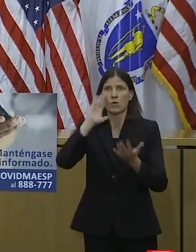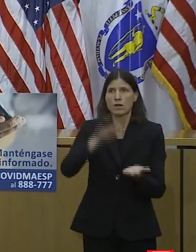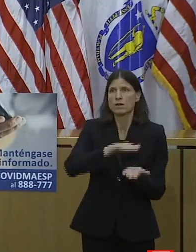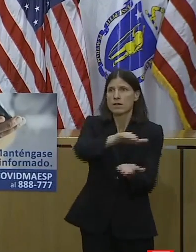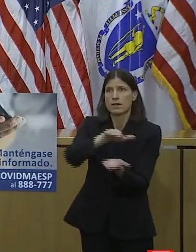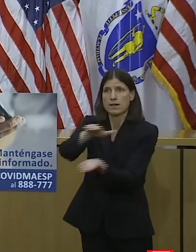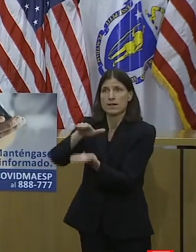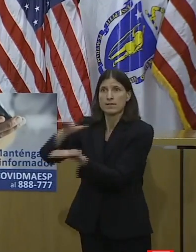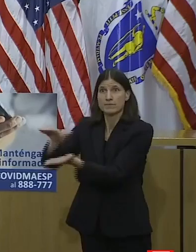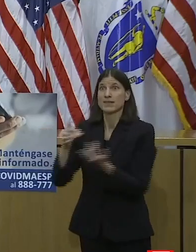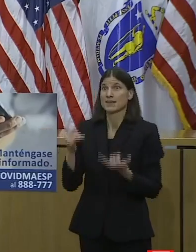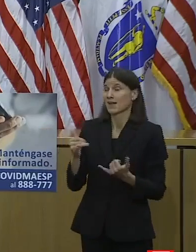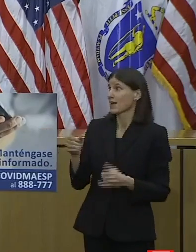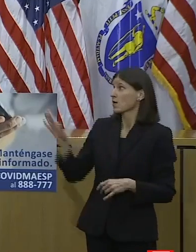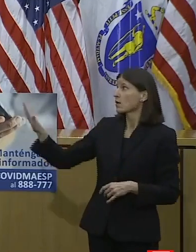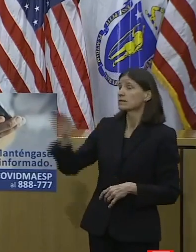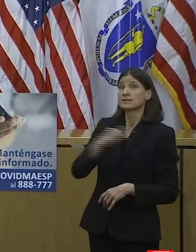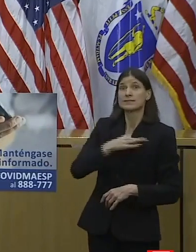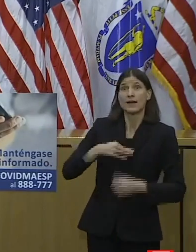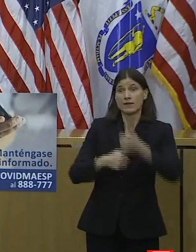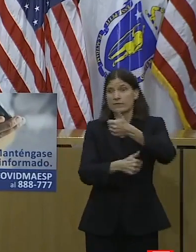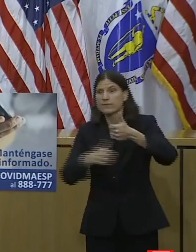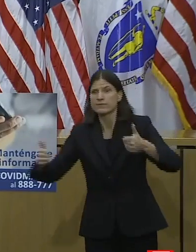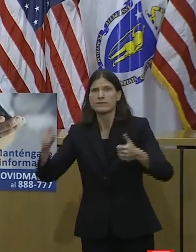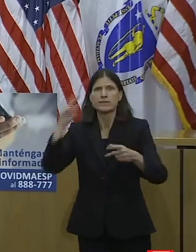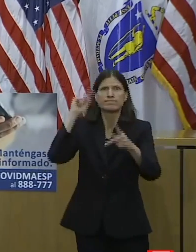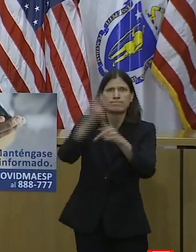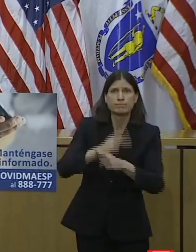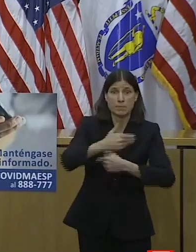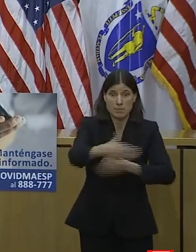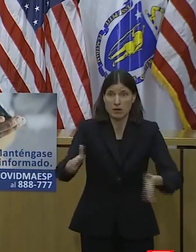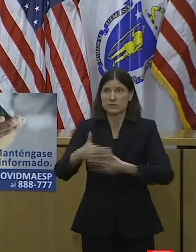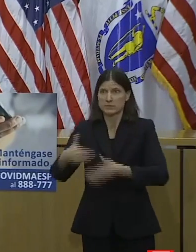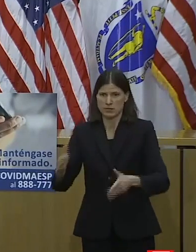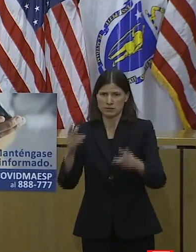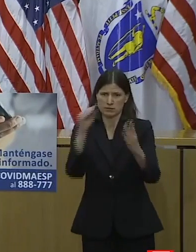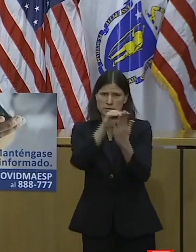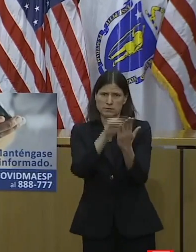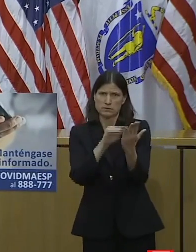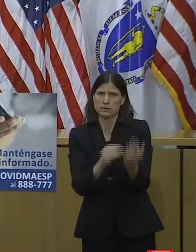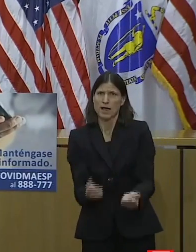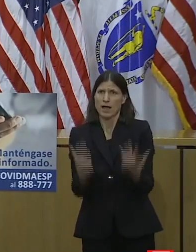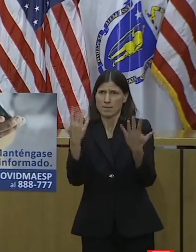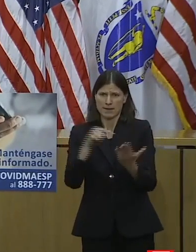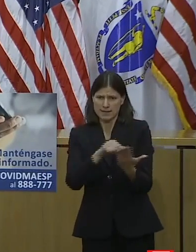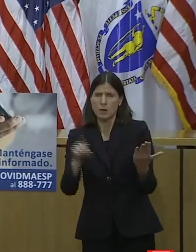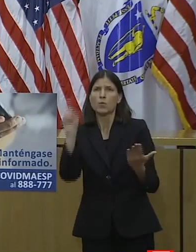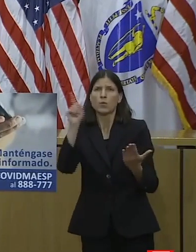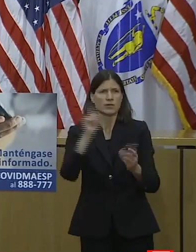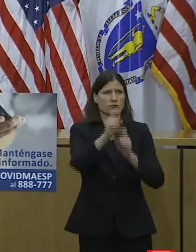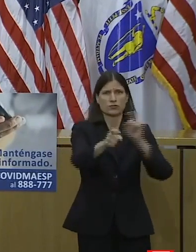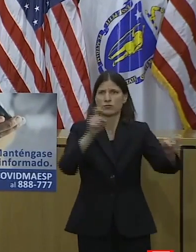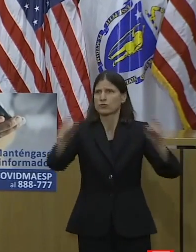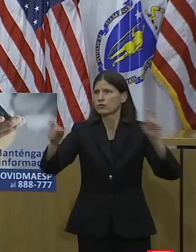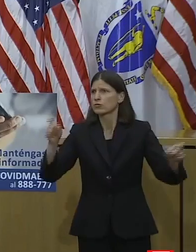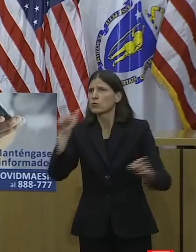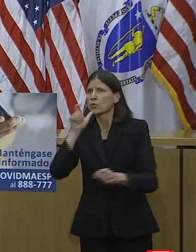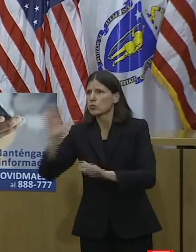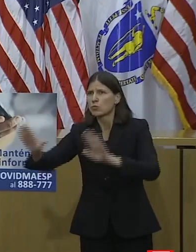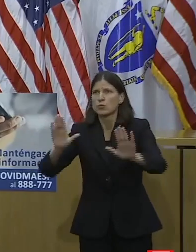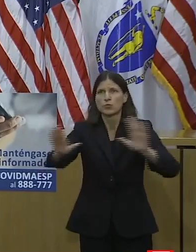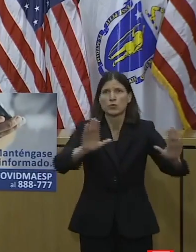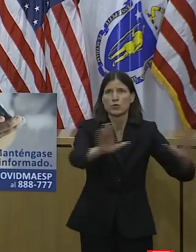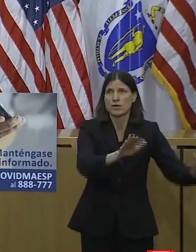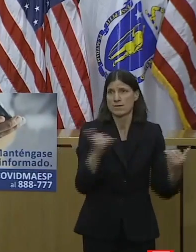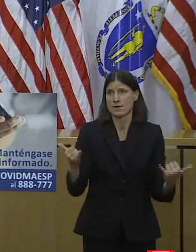these much-needed gear to our frontline workers once the inventory count and the inspection is completed. And as I've said